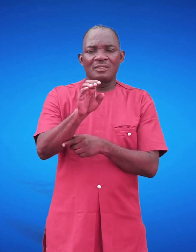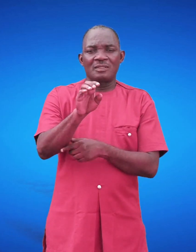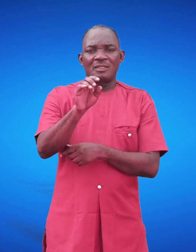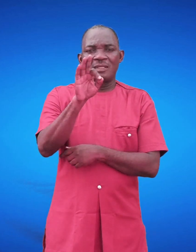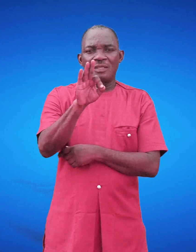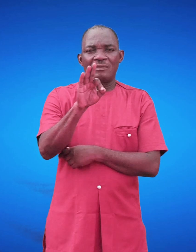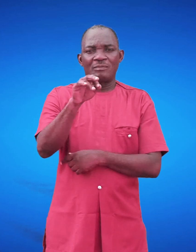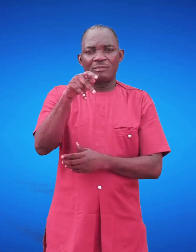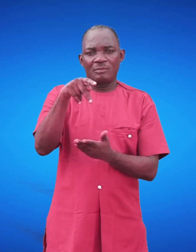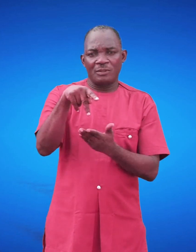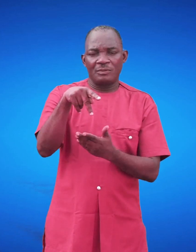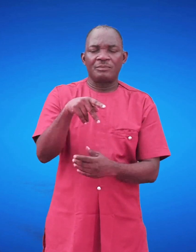CFP,